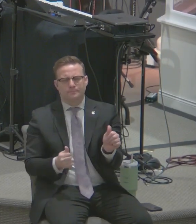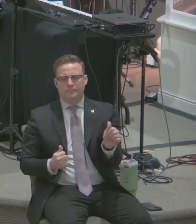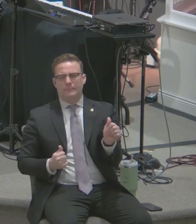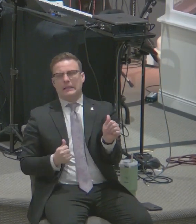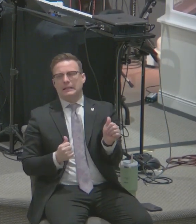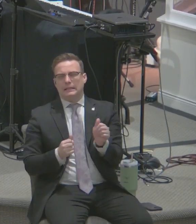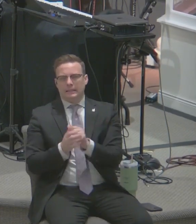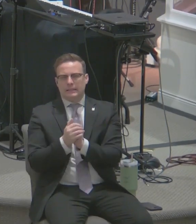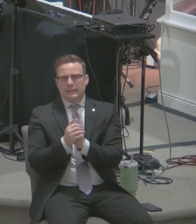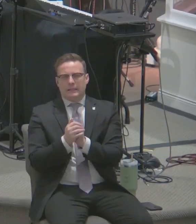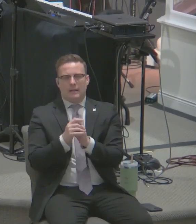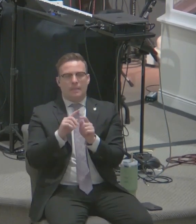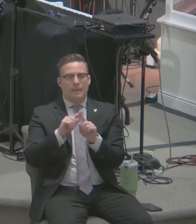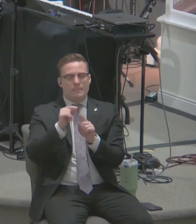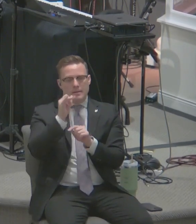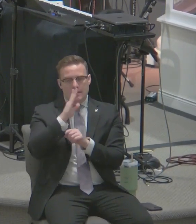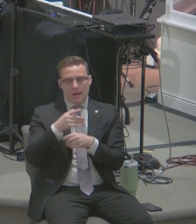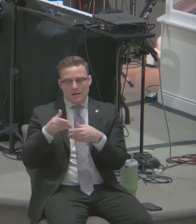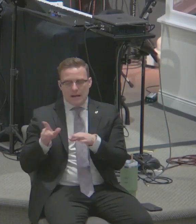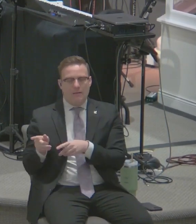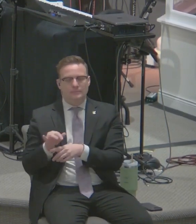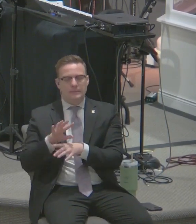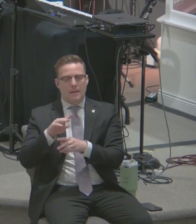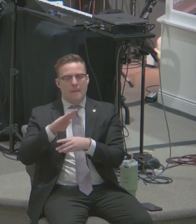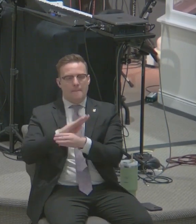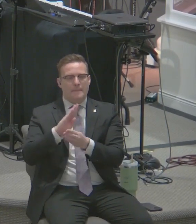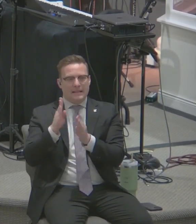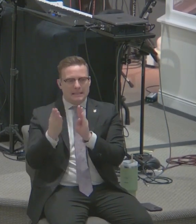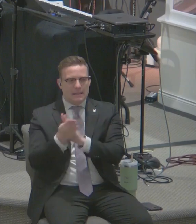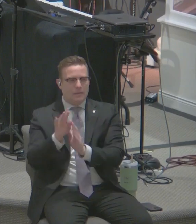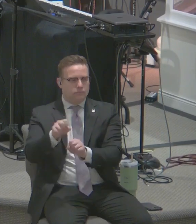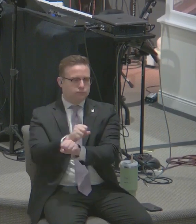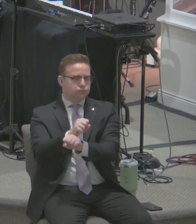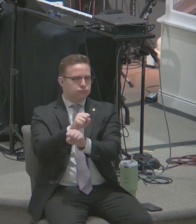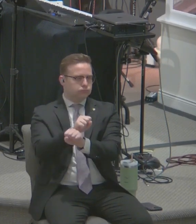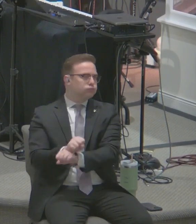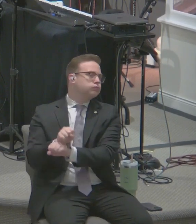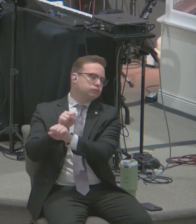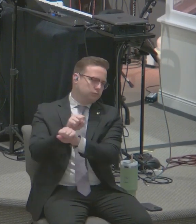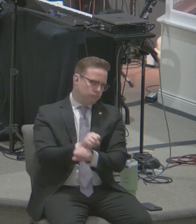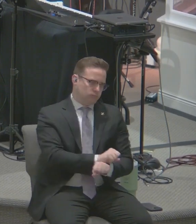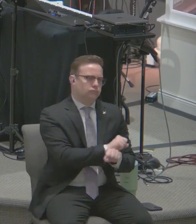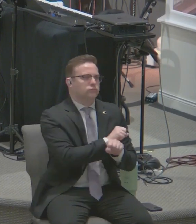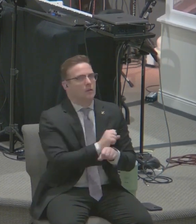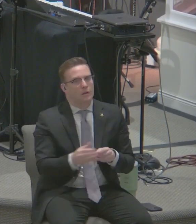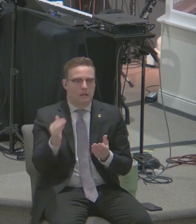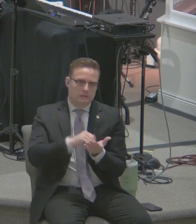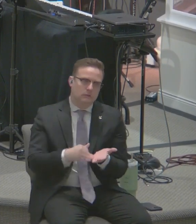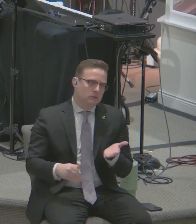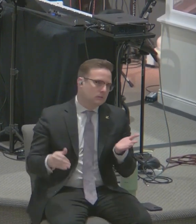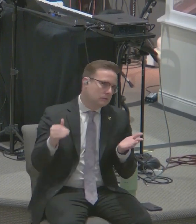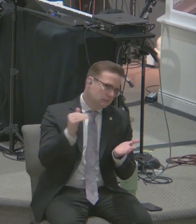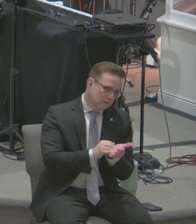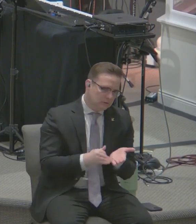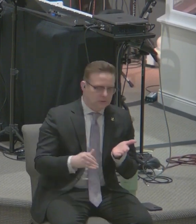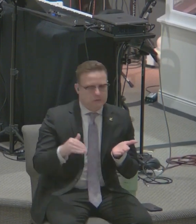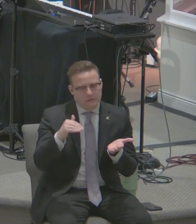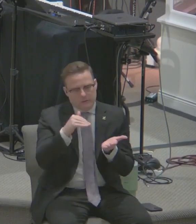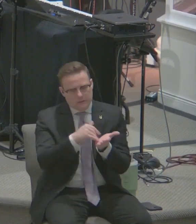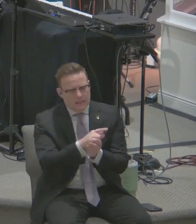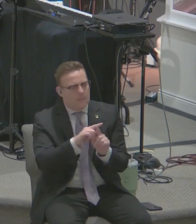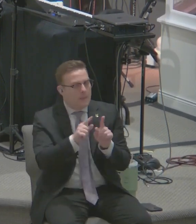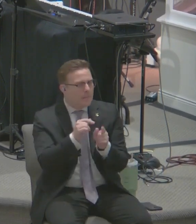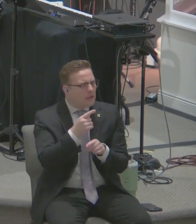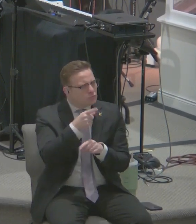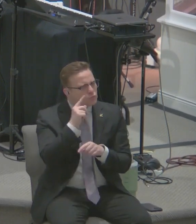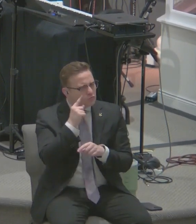And what you see repeatedly over and over from the prophets that are recorded and the prophets that are